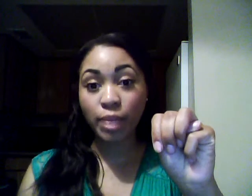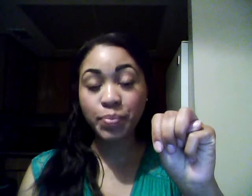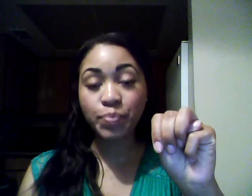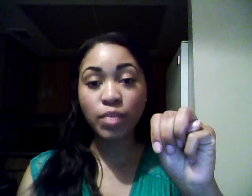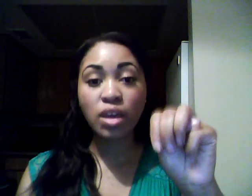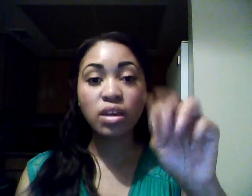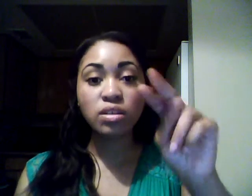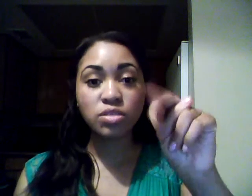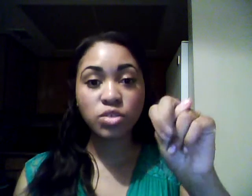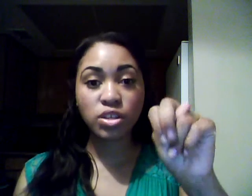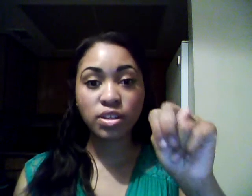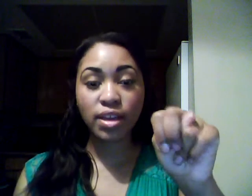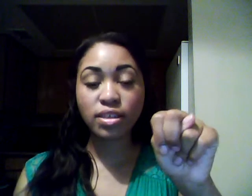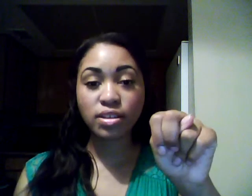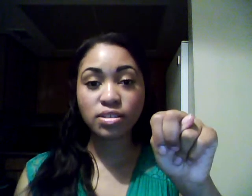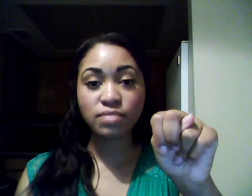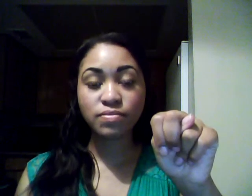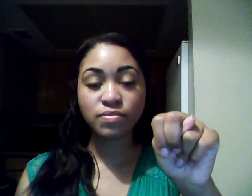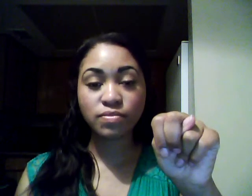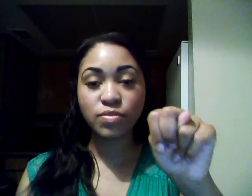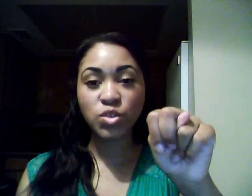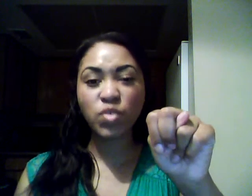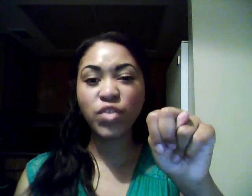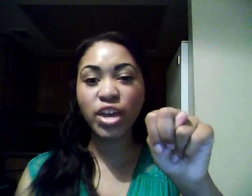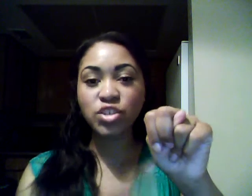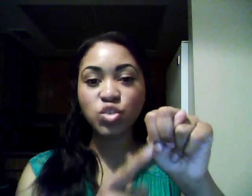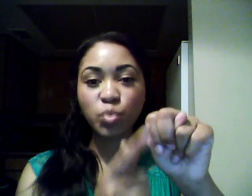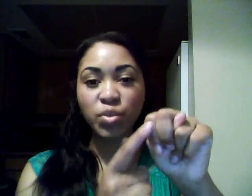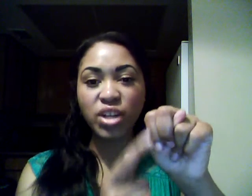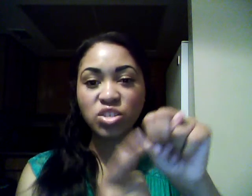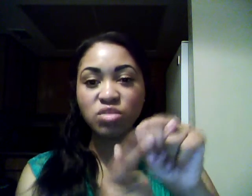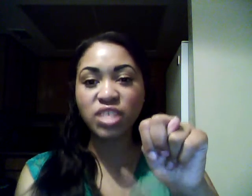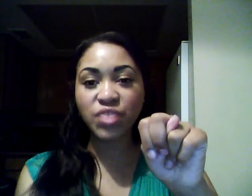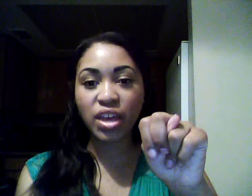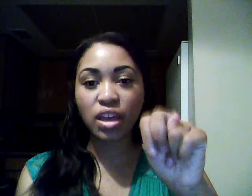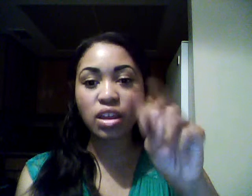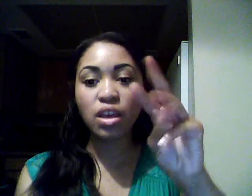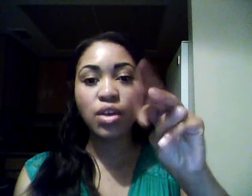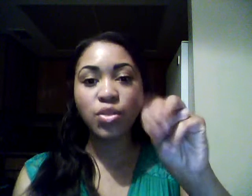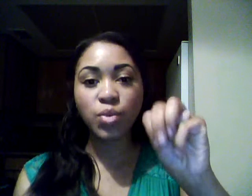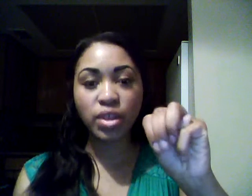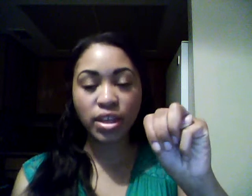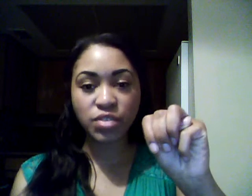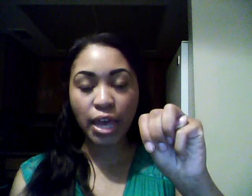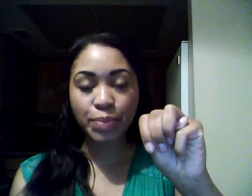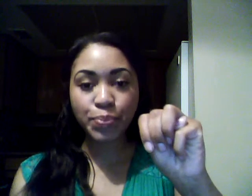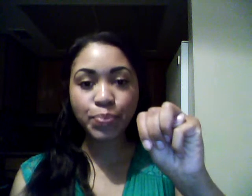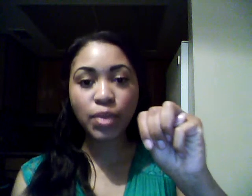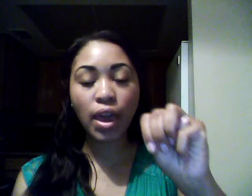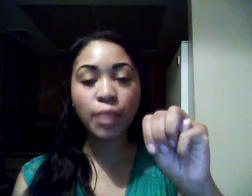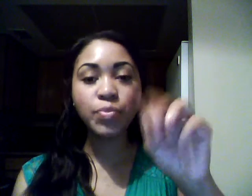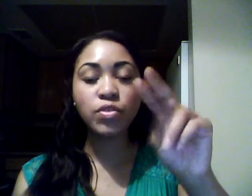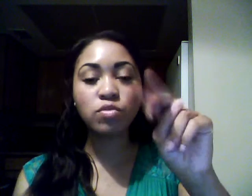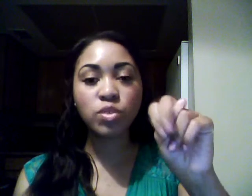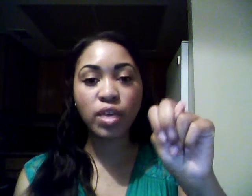way. So it's going to look like this. So if you forget, just remember that 2 legs for N, 3 legs for M. Okay? So